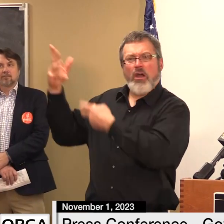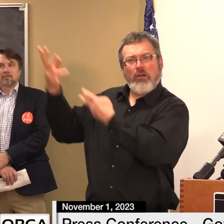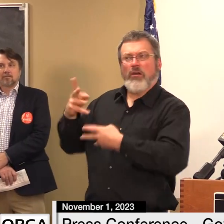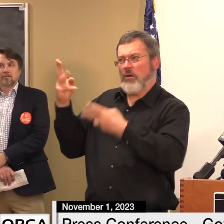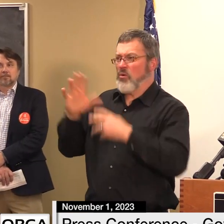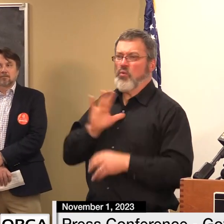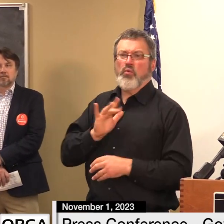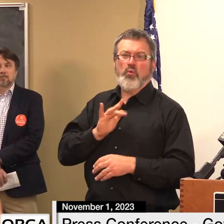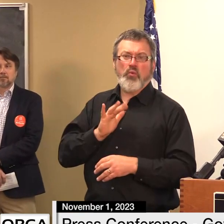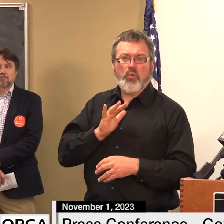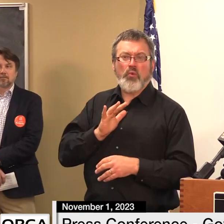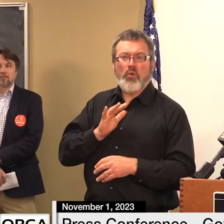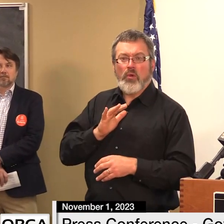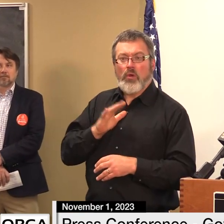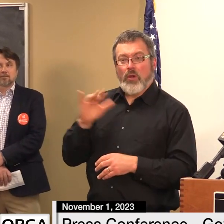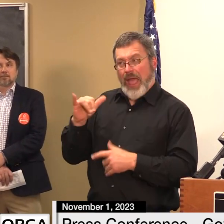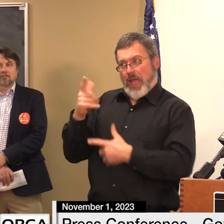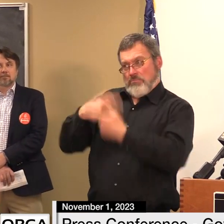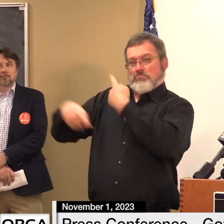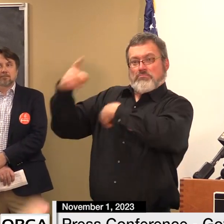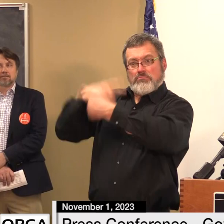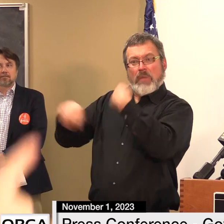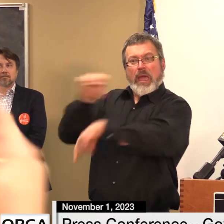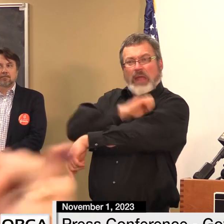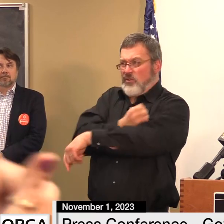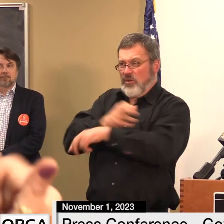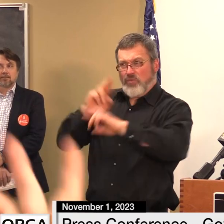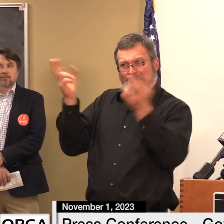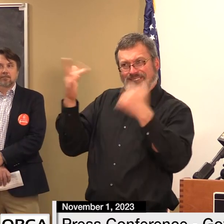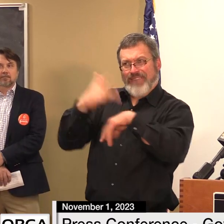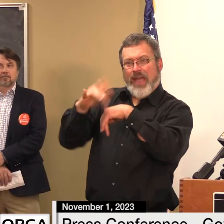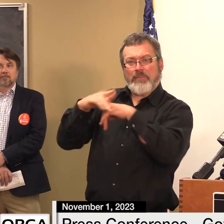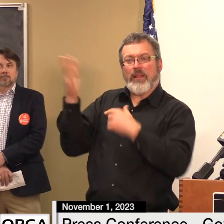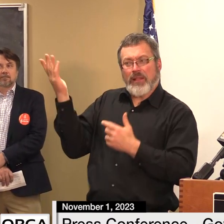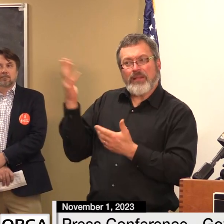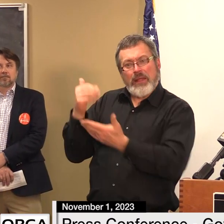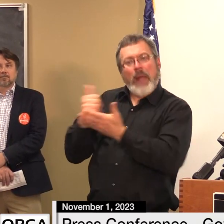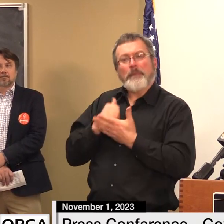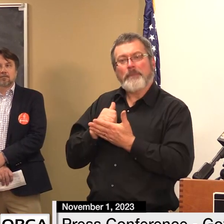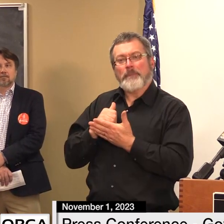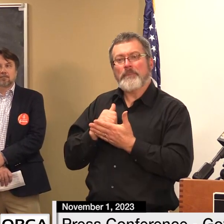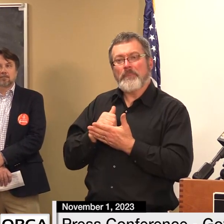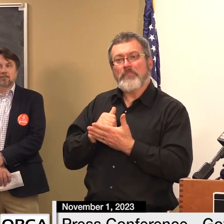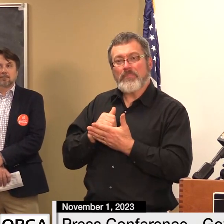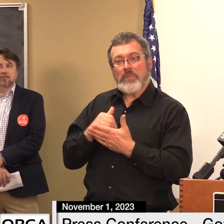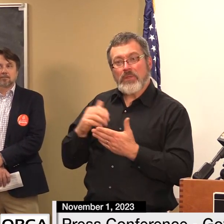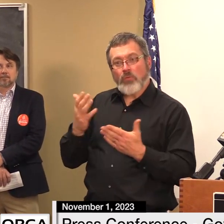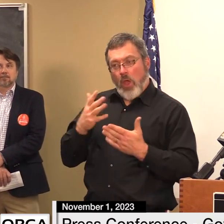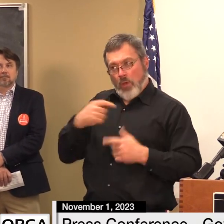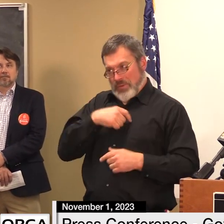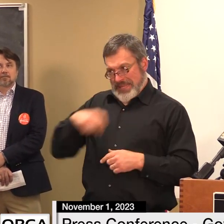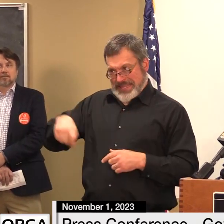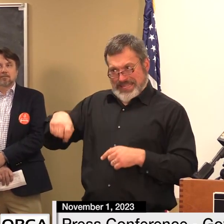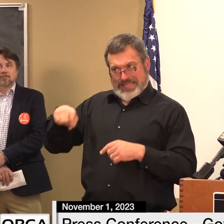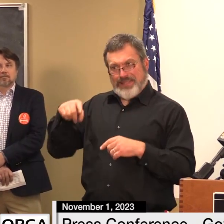they have the renewable energy that is available at this point in time to help satisfy our needs here in New England.